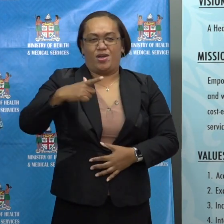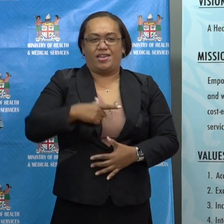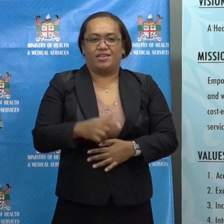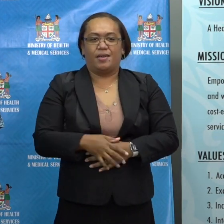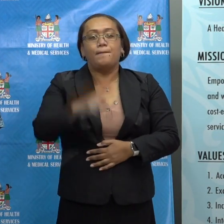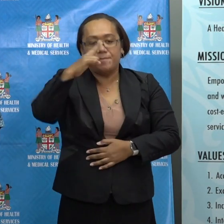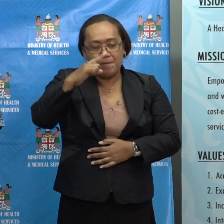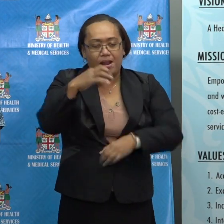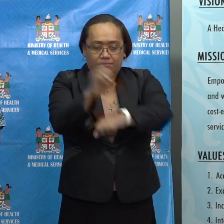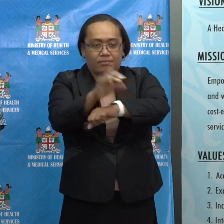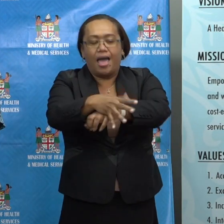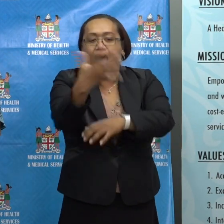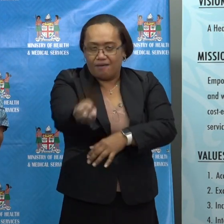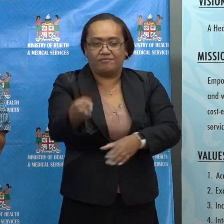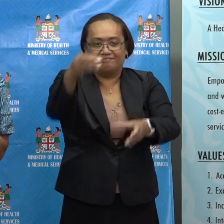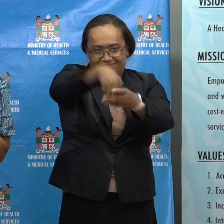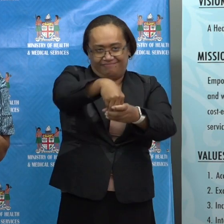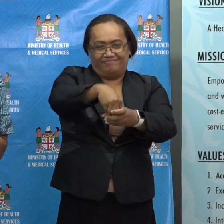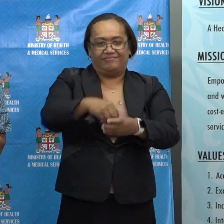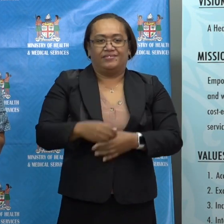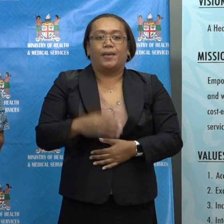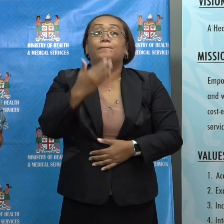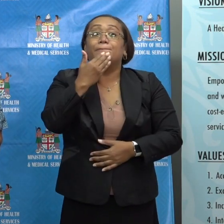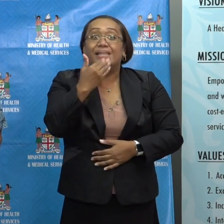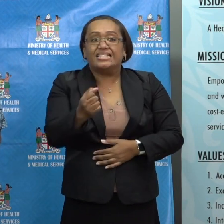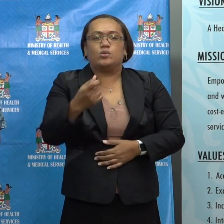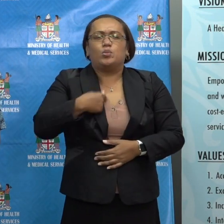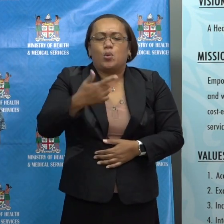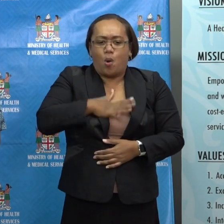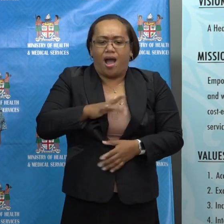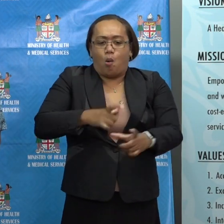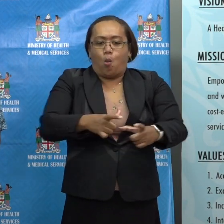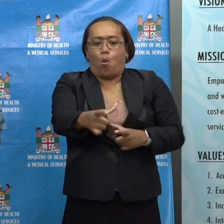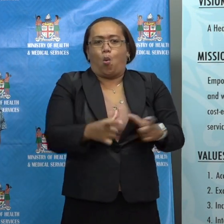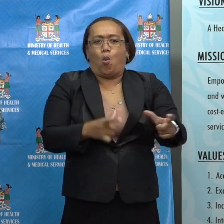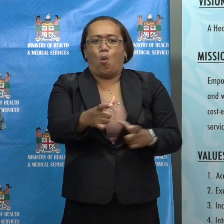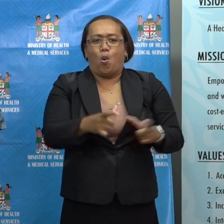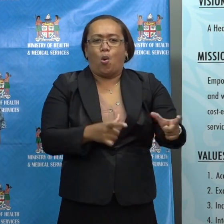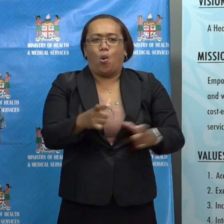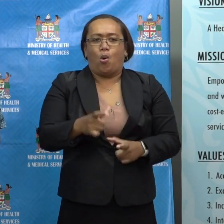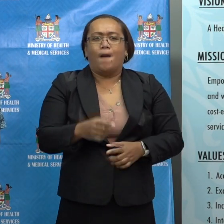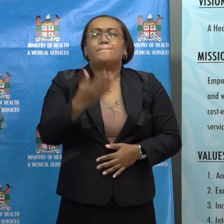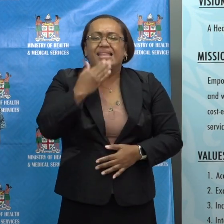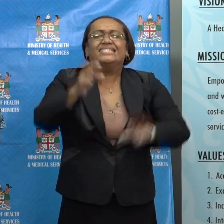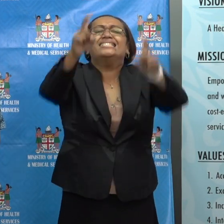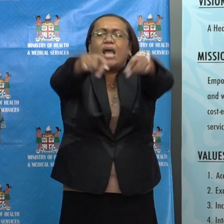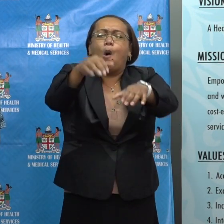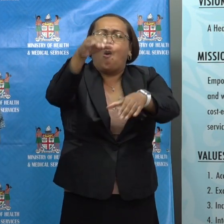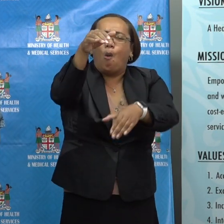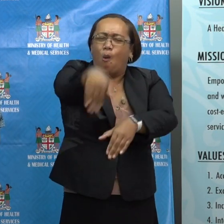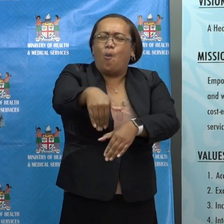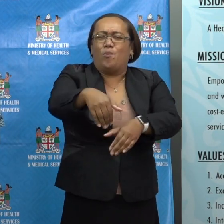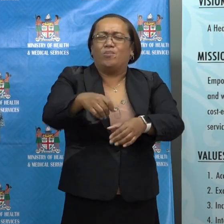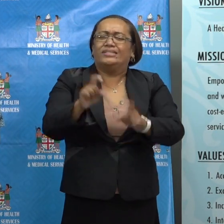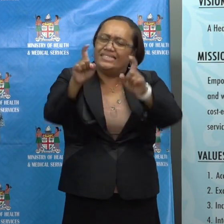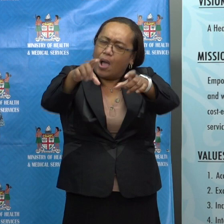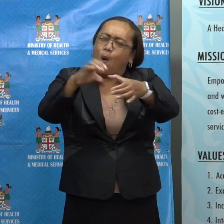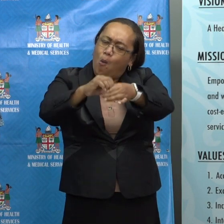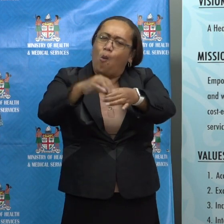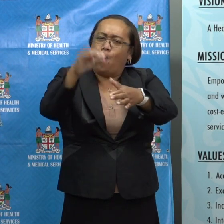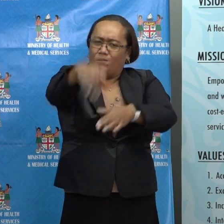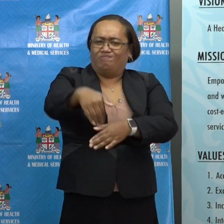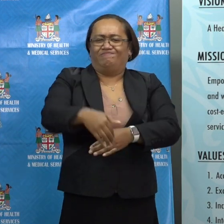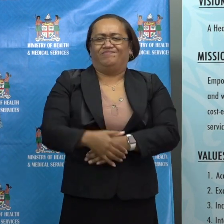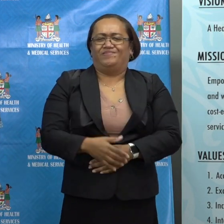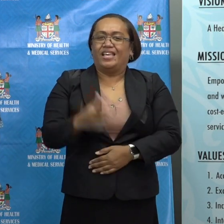them. Again, for the purpose of containment, we want everybody just to stand still. That's all we need, so